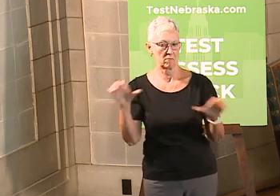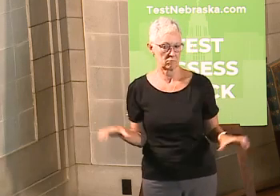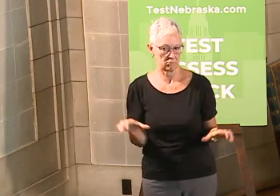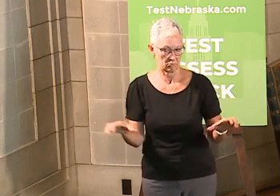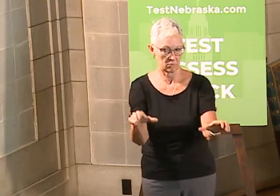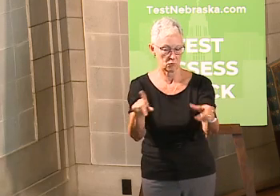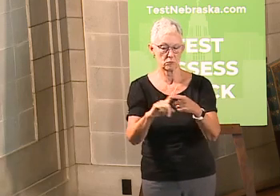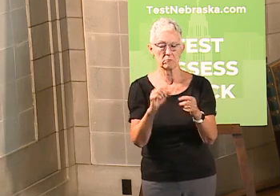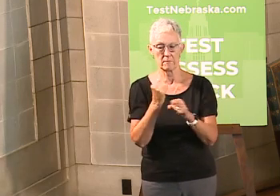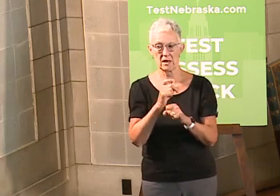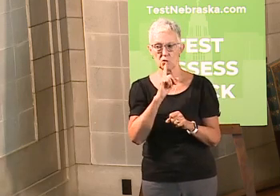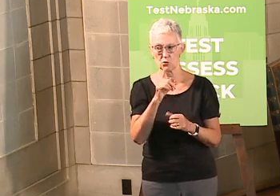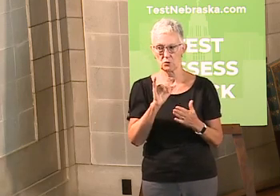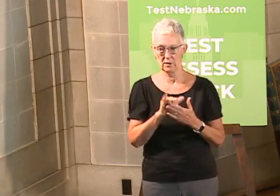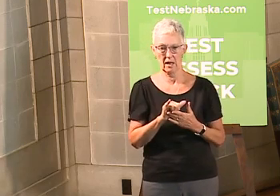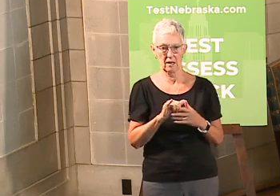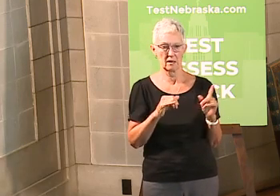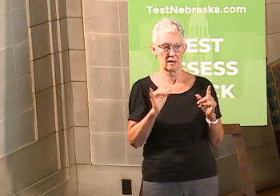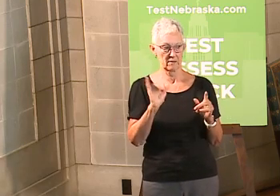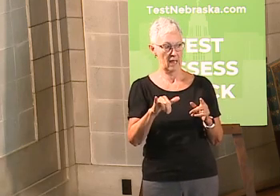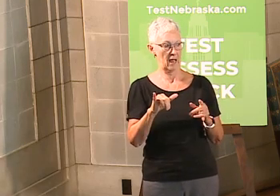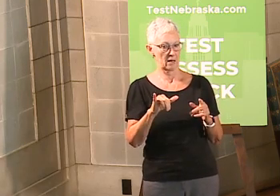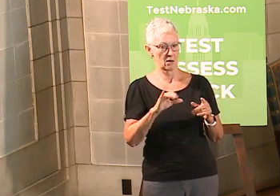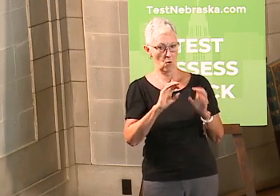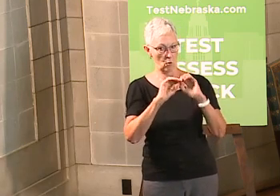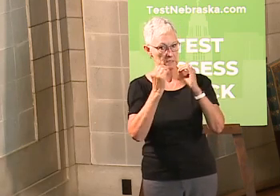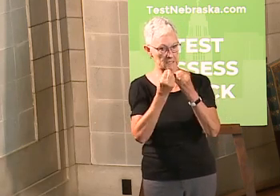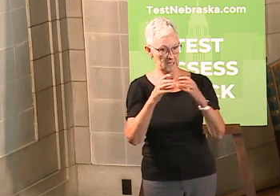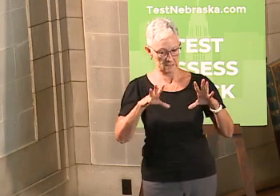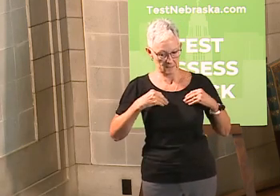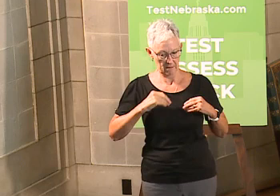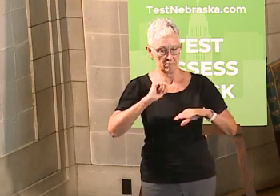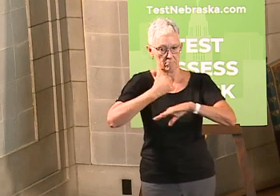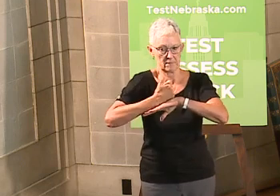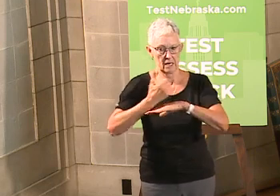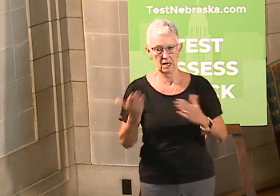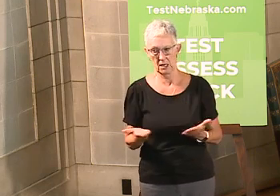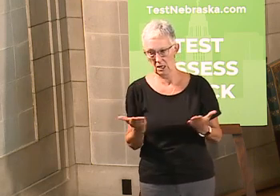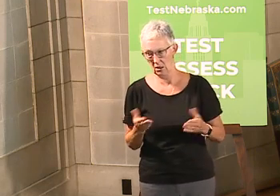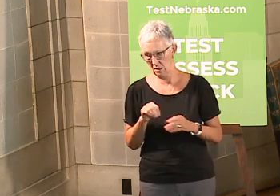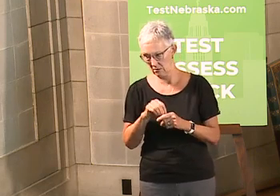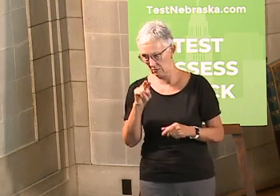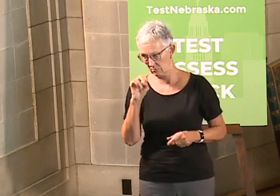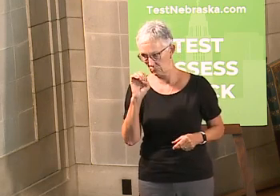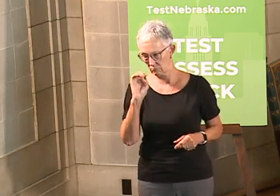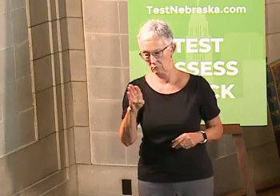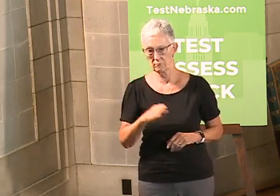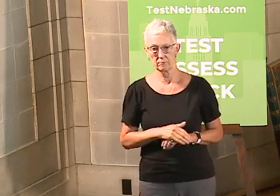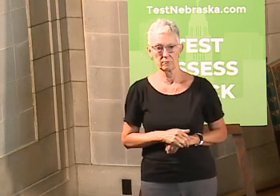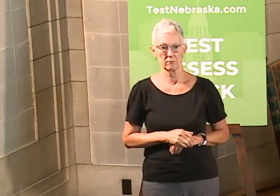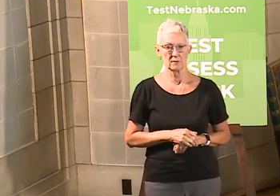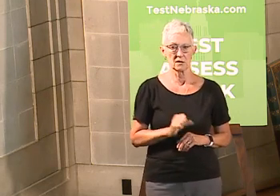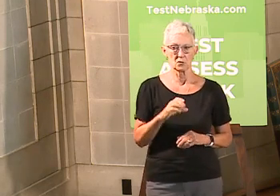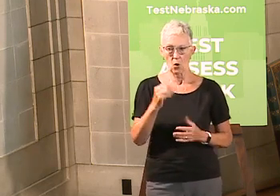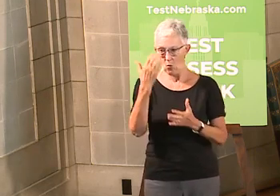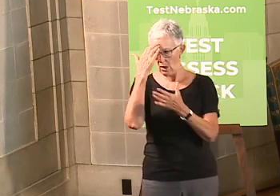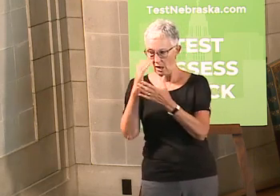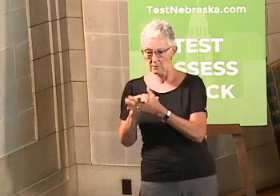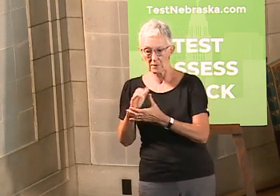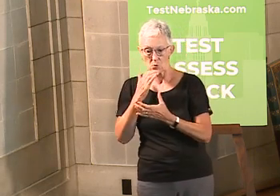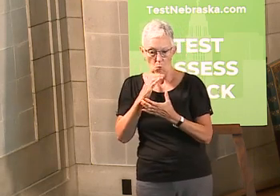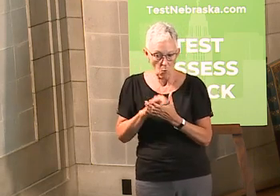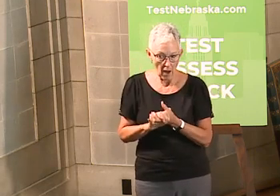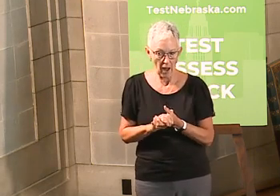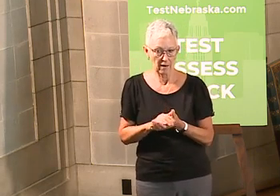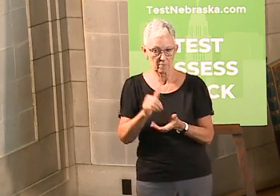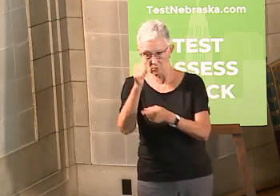for being advocates for service members and veterans and their families. Caregivers are spouses, siblings,